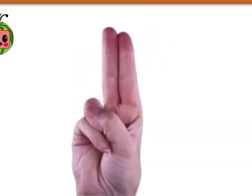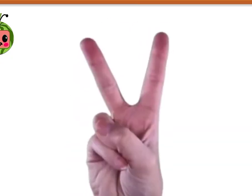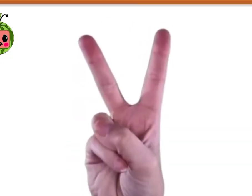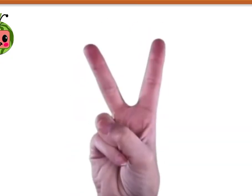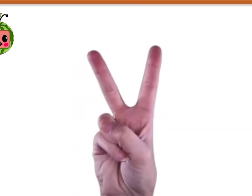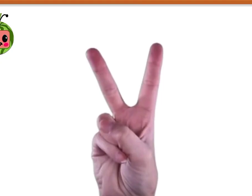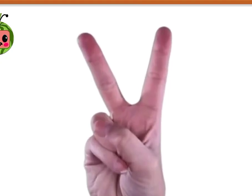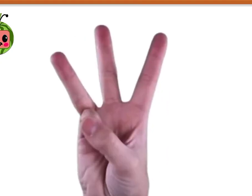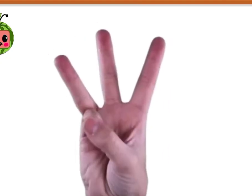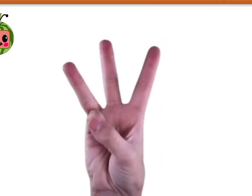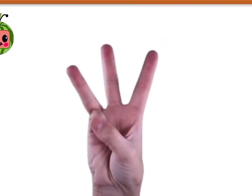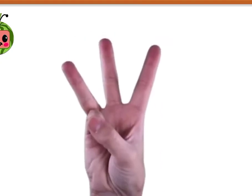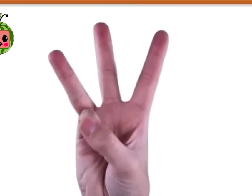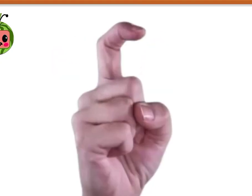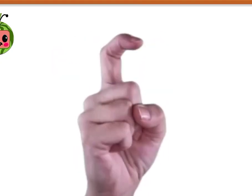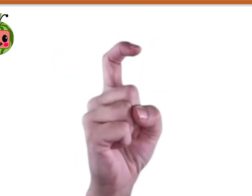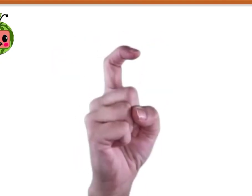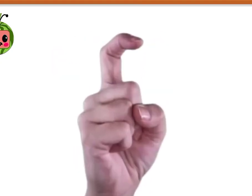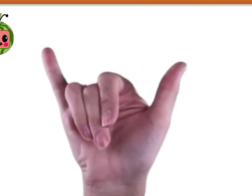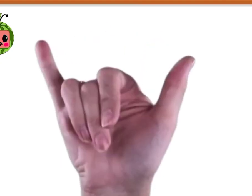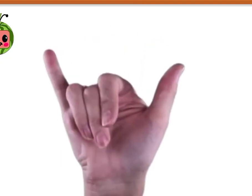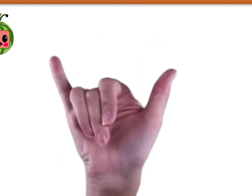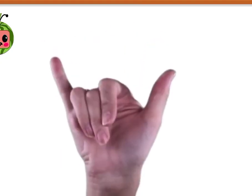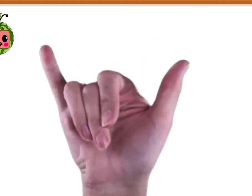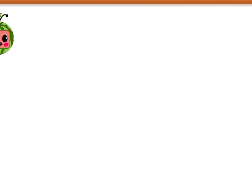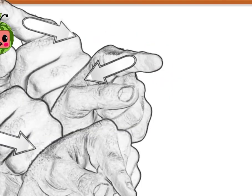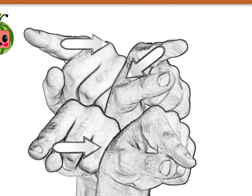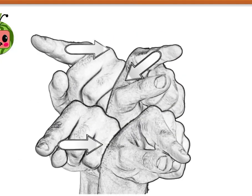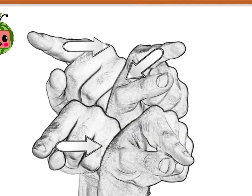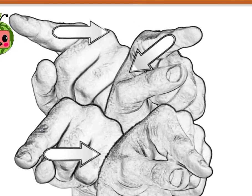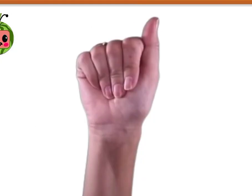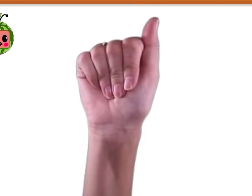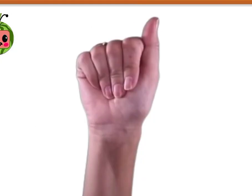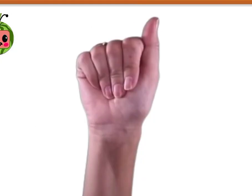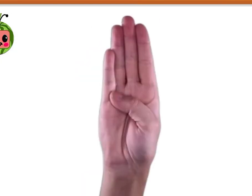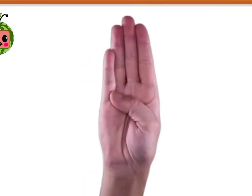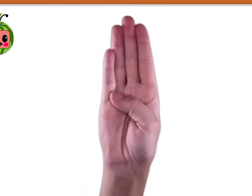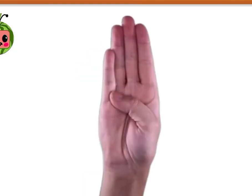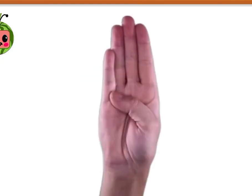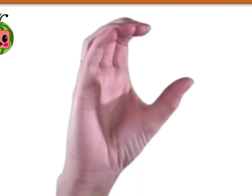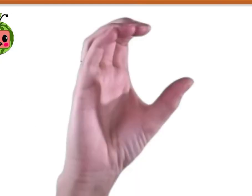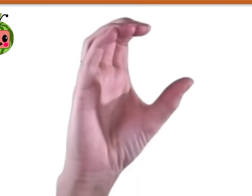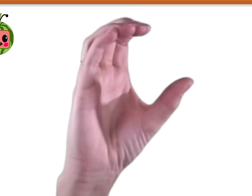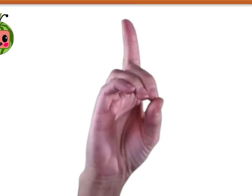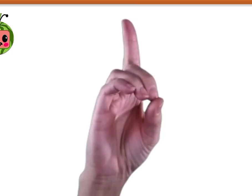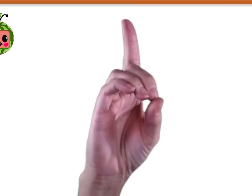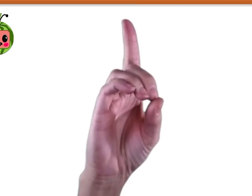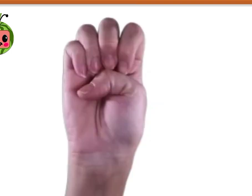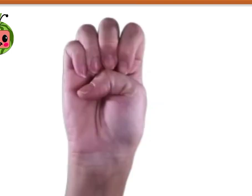V, W, X, Y, and Z. A, B, C, D, E,